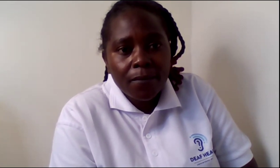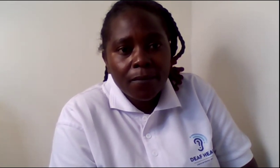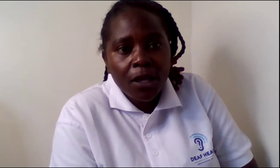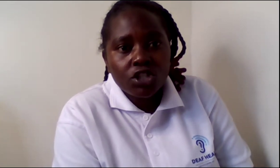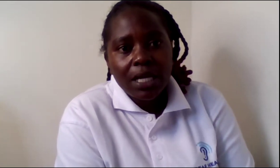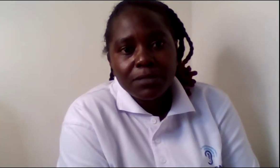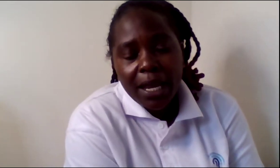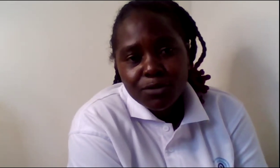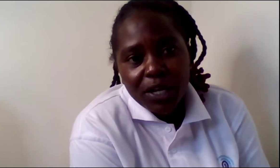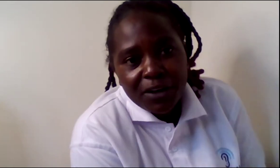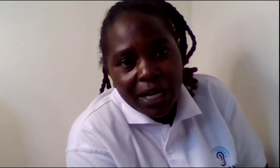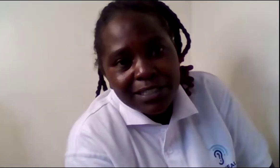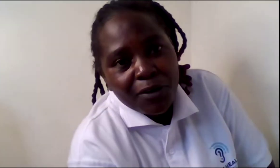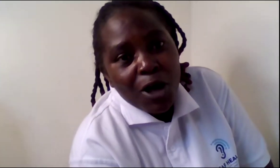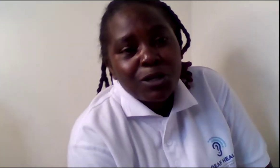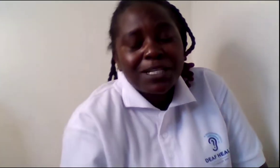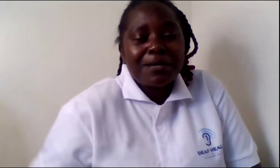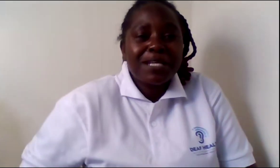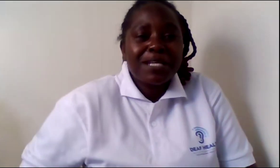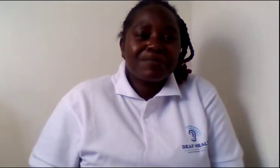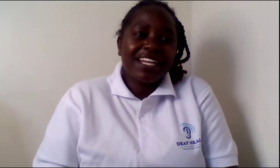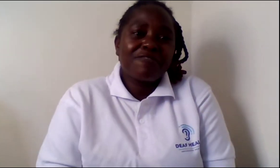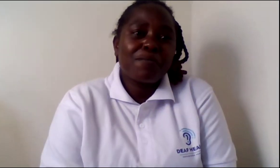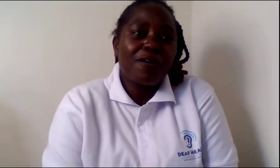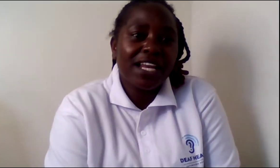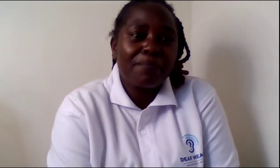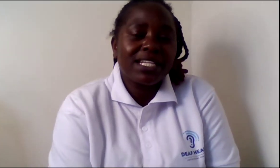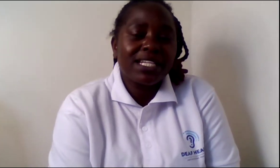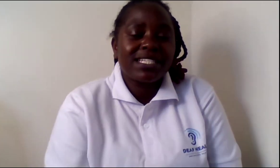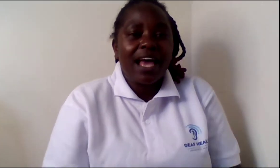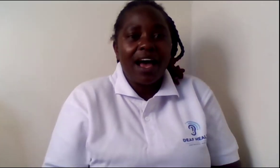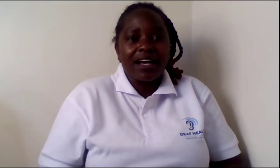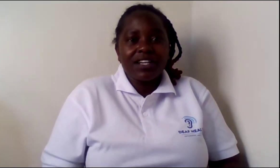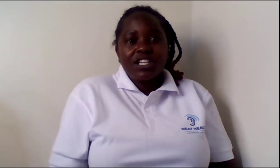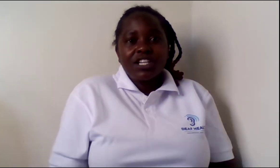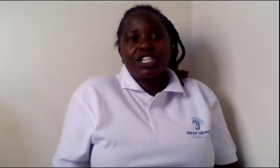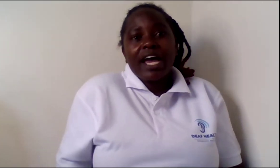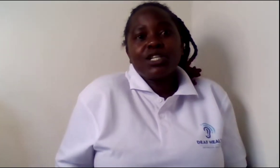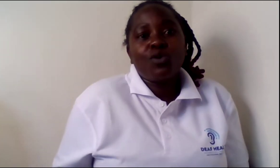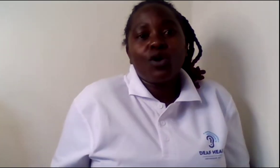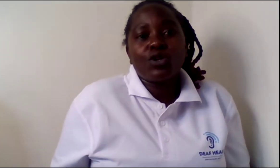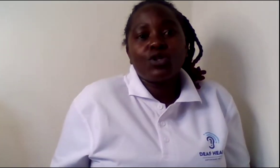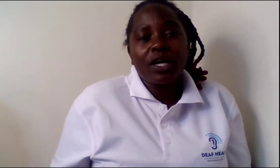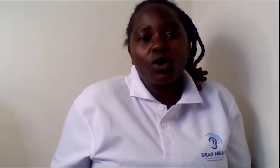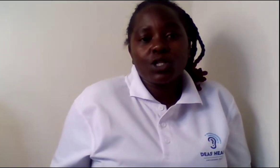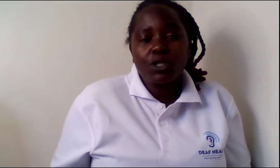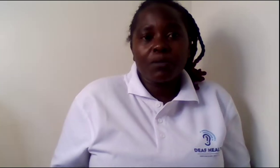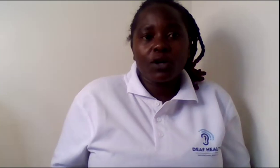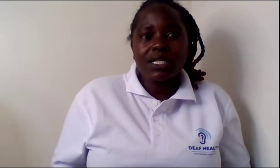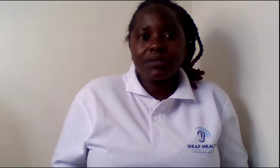So sometimes sometimes the deaf people feel a bit shy to go to the hospital, because sometimes